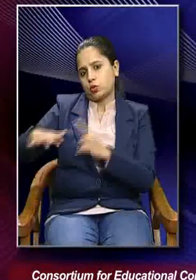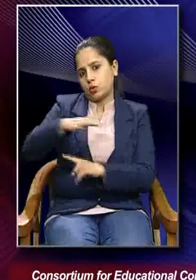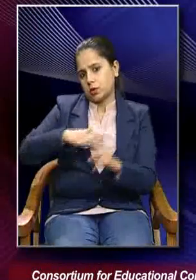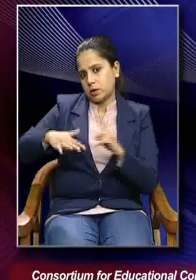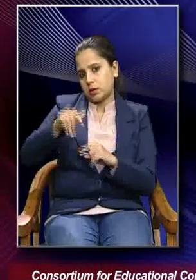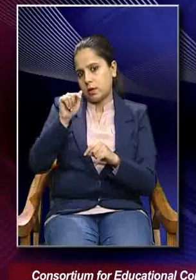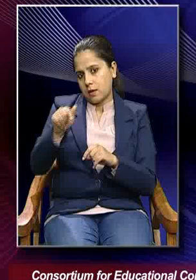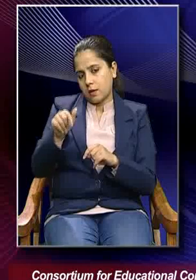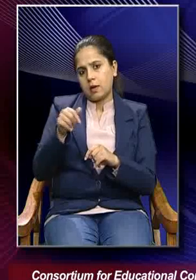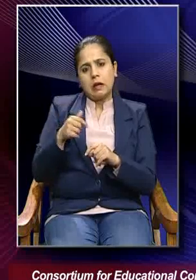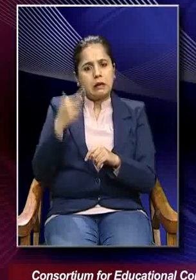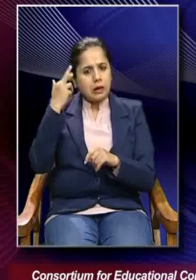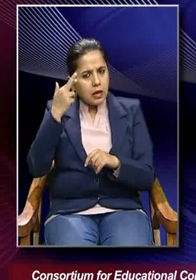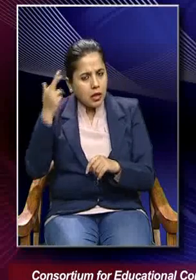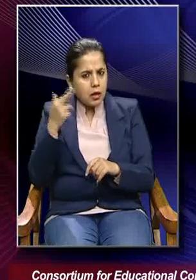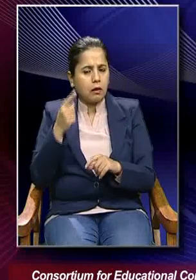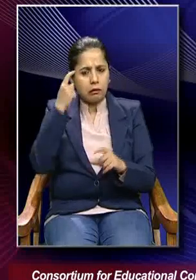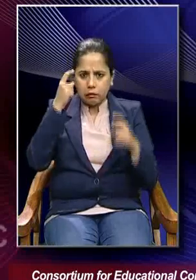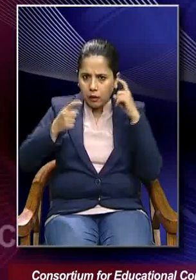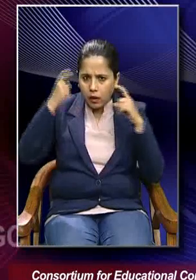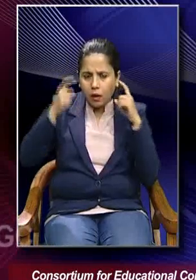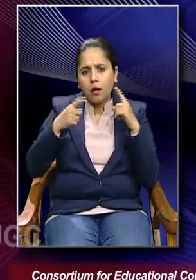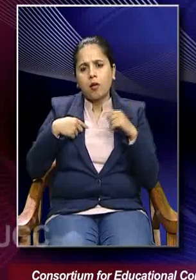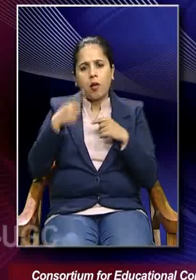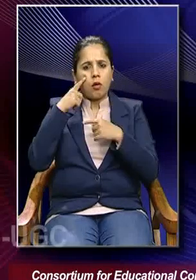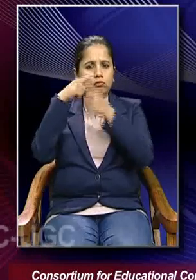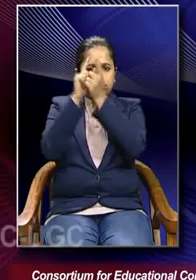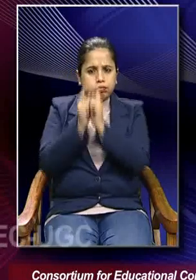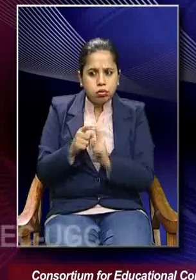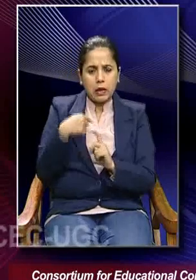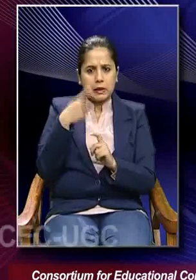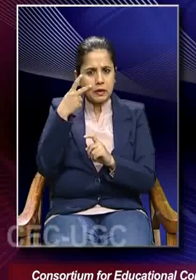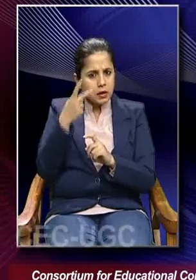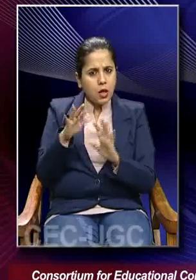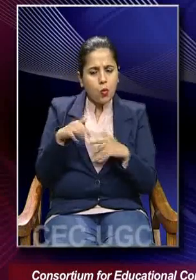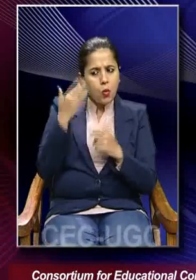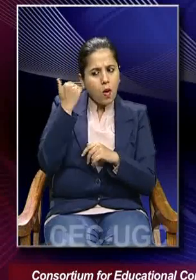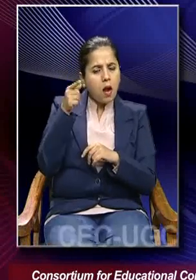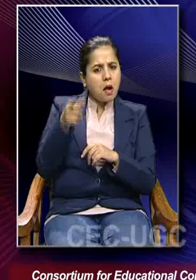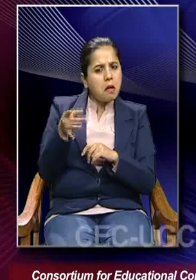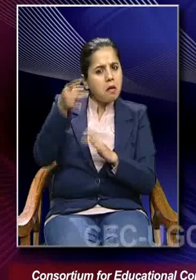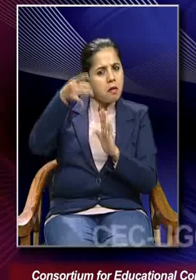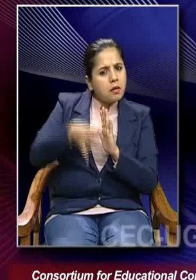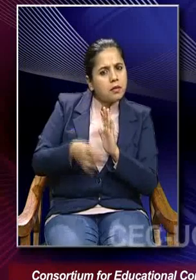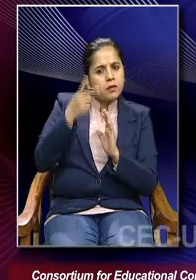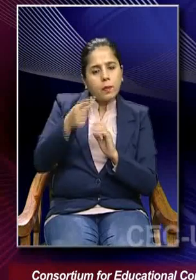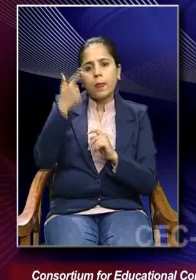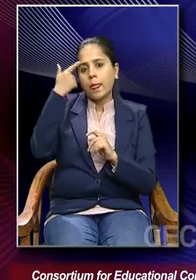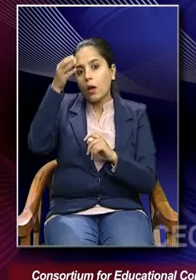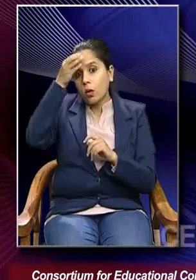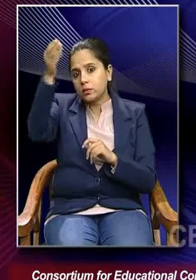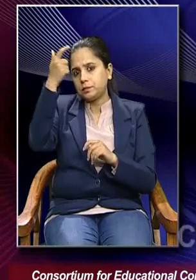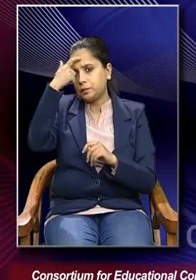reasoning, thinking, critically looking at a social issue. And we keep in mind the concept of